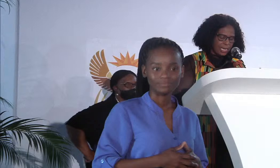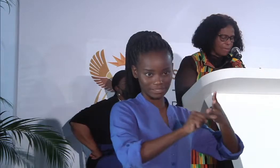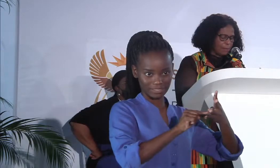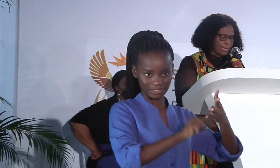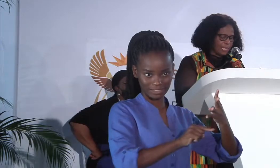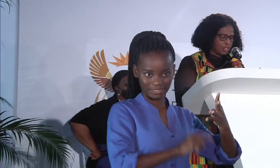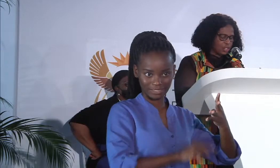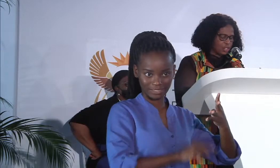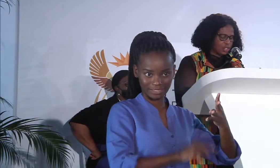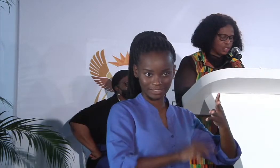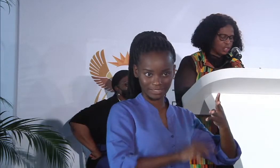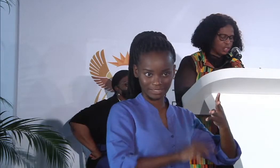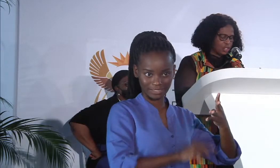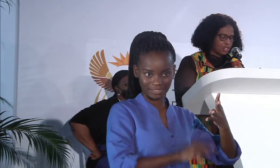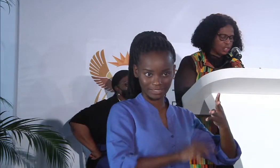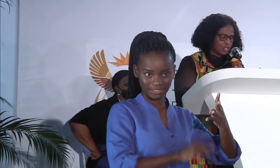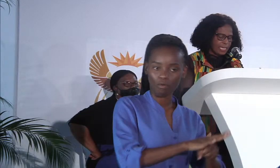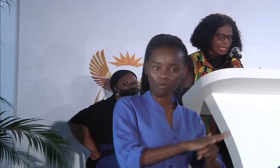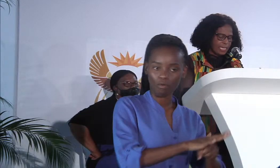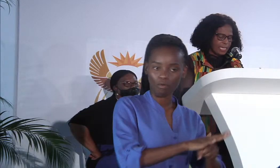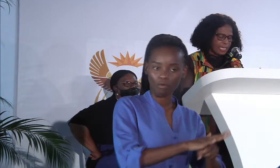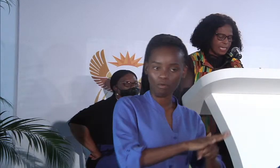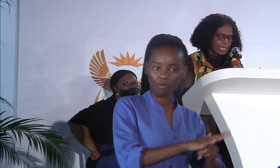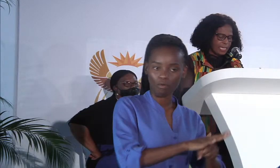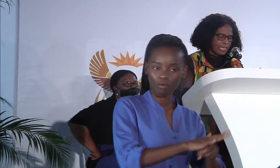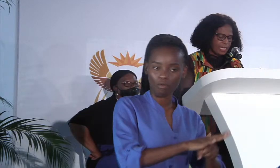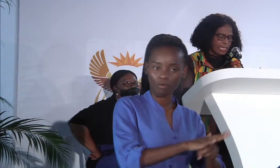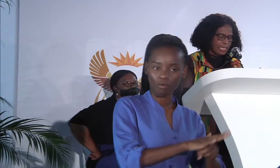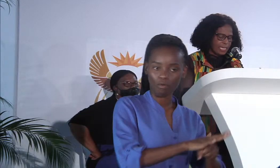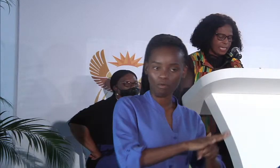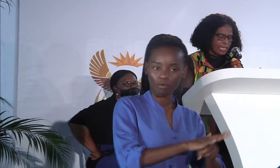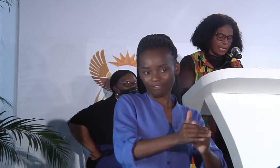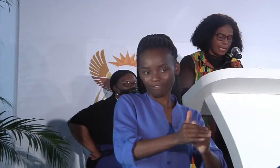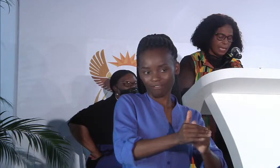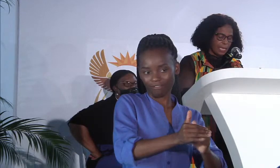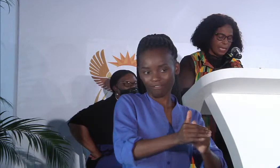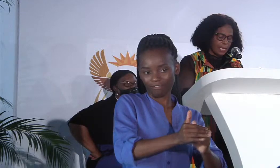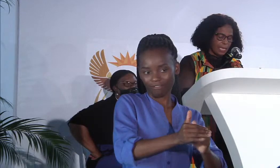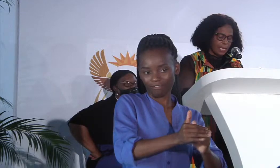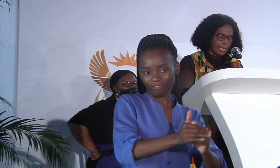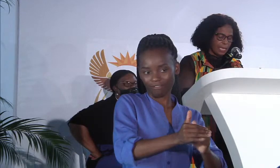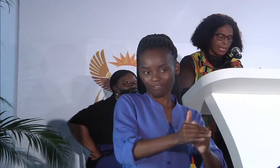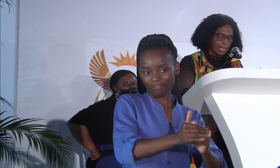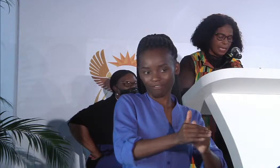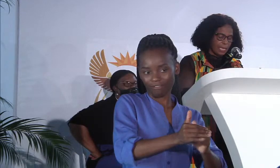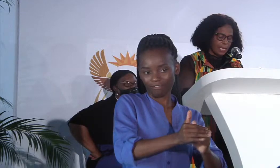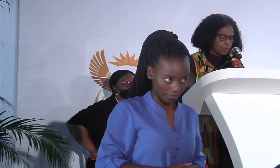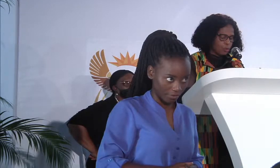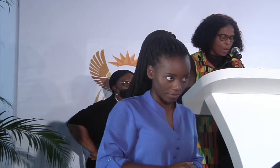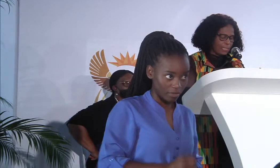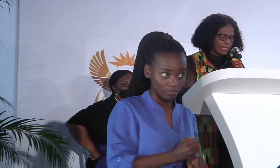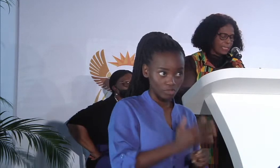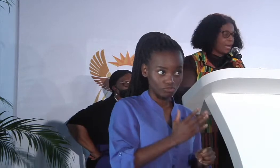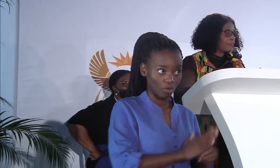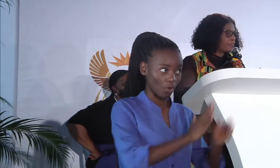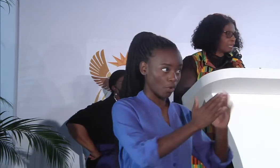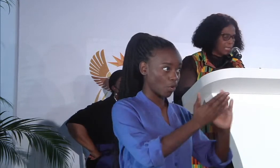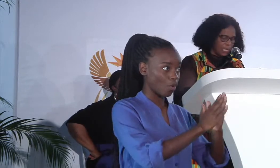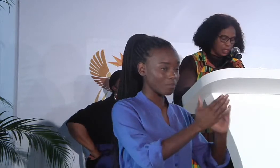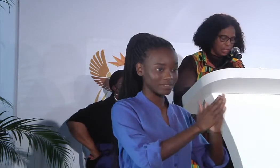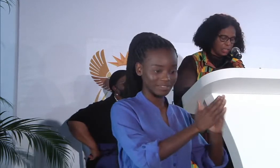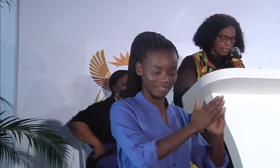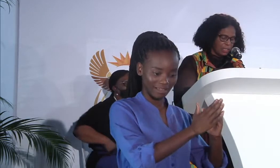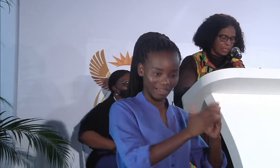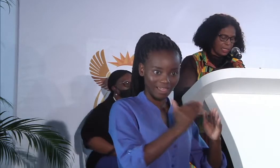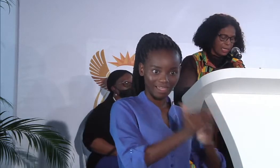full implementation will facilitate the transformation of lives and steer our communities towards a drug-free